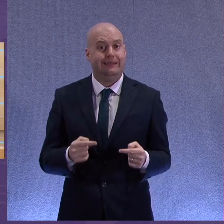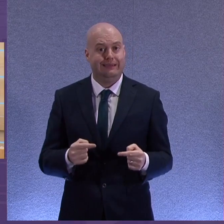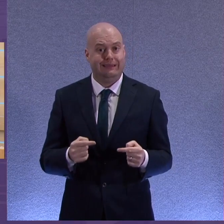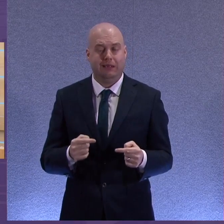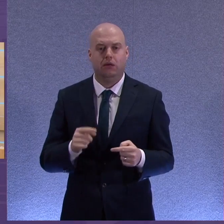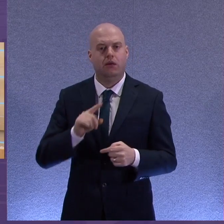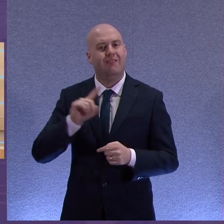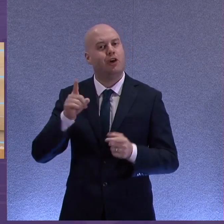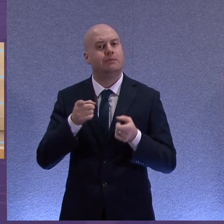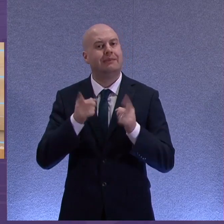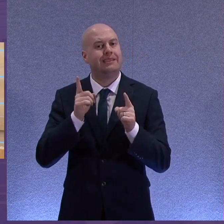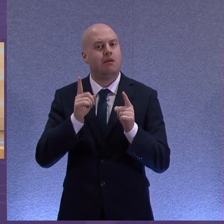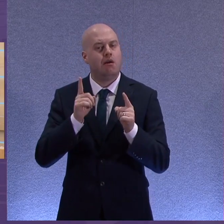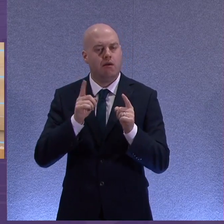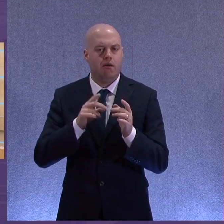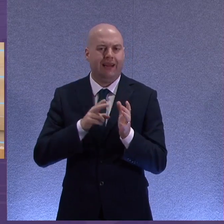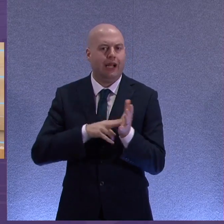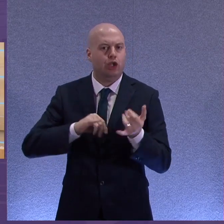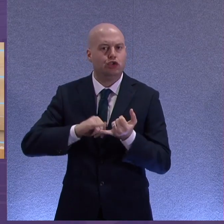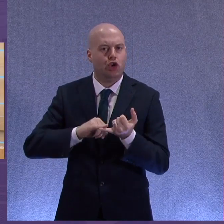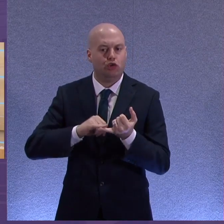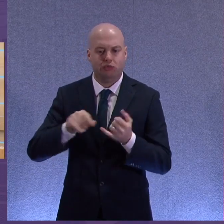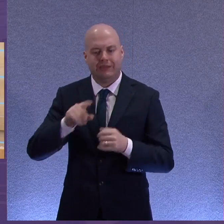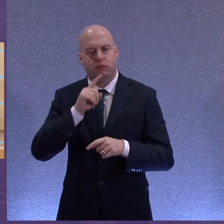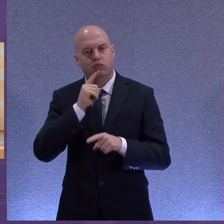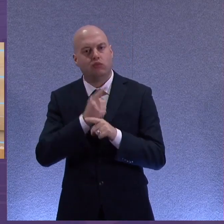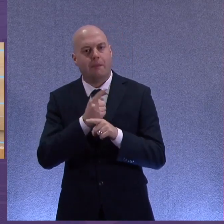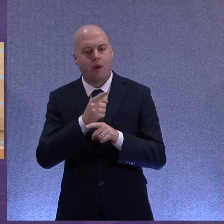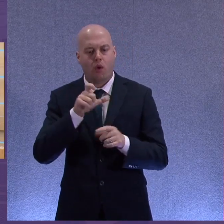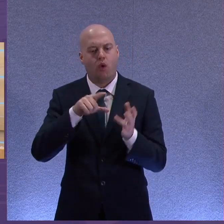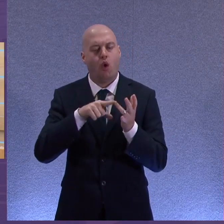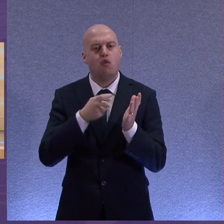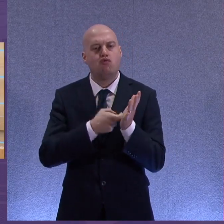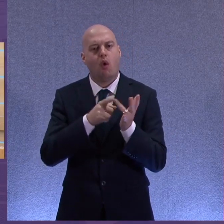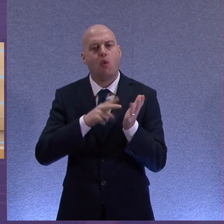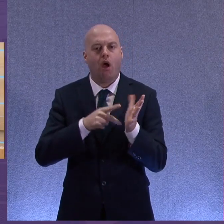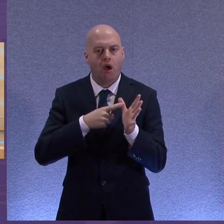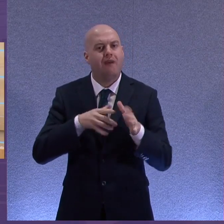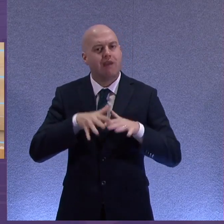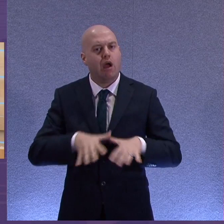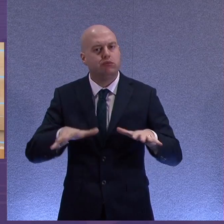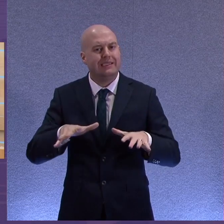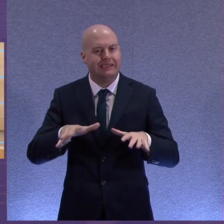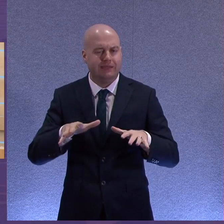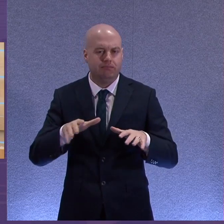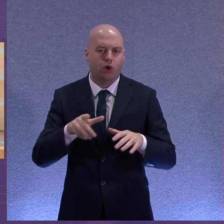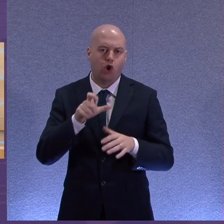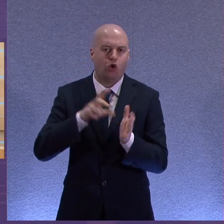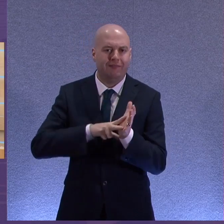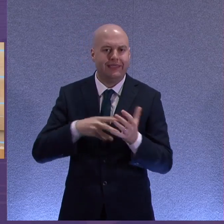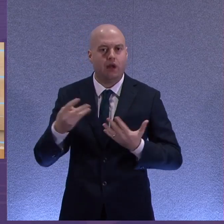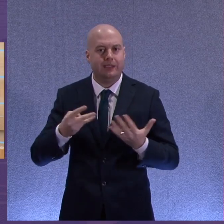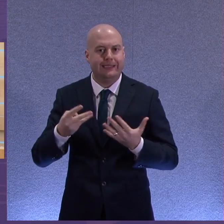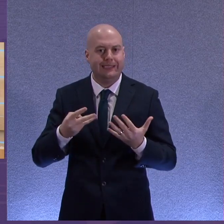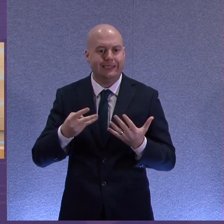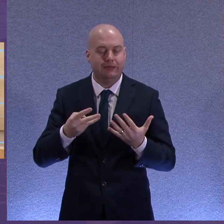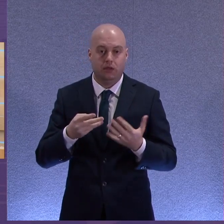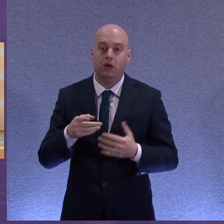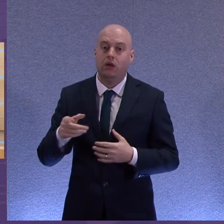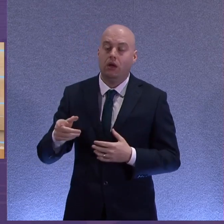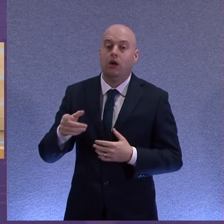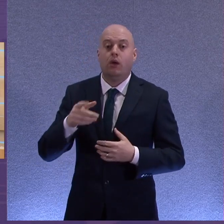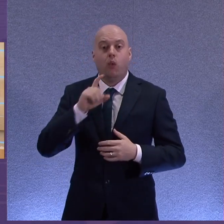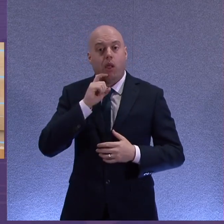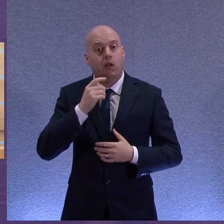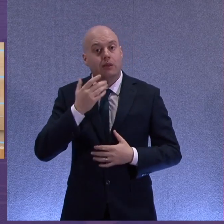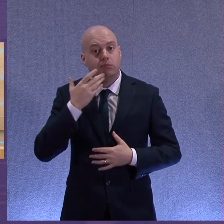First Minister, Nicola Sturgeon, on the coronavirus COVID-19. The First Minister will take questions at the end of her statement. In fact, I believe she'll be followed